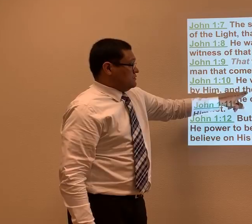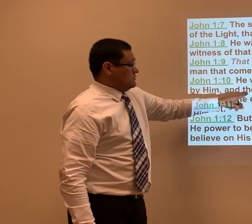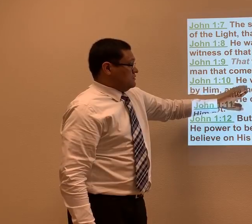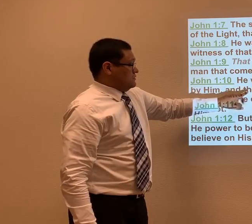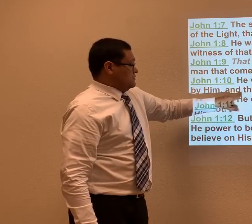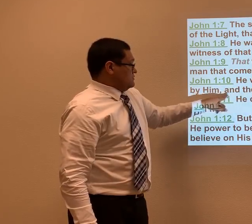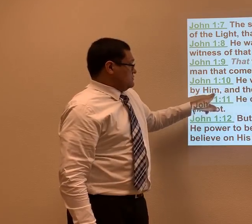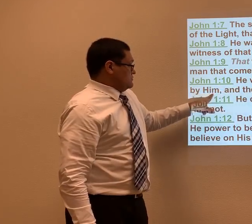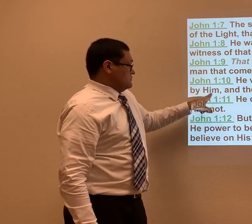us.